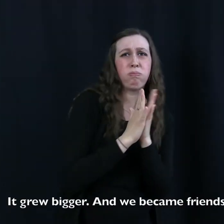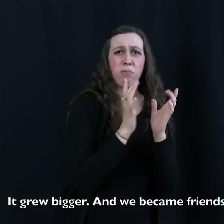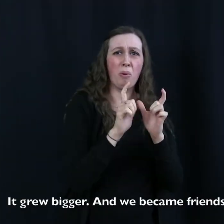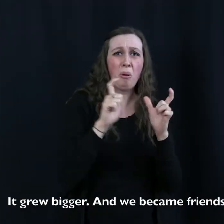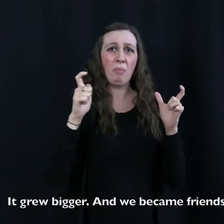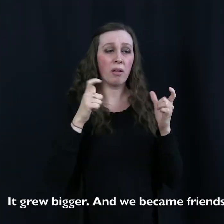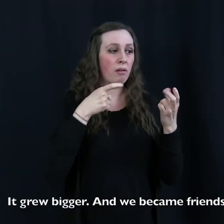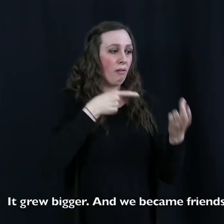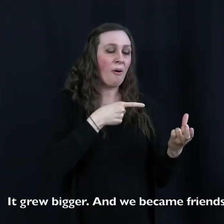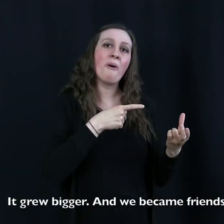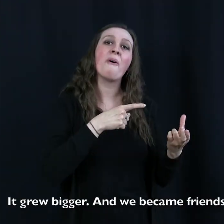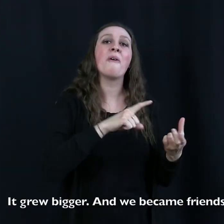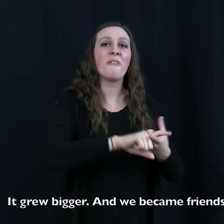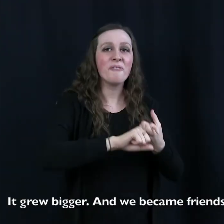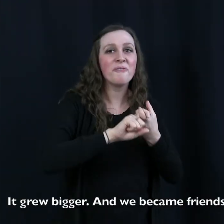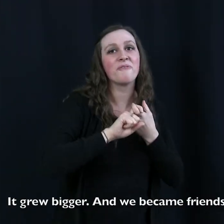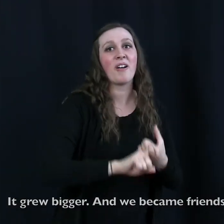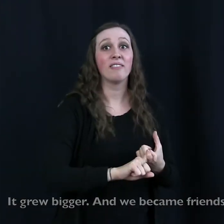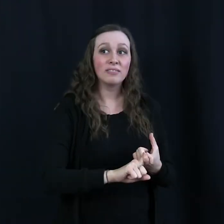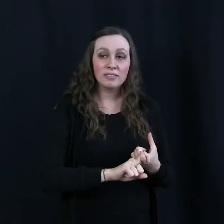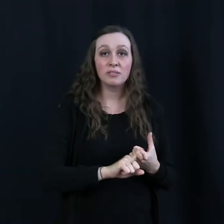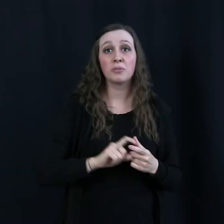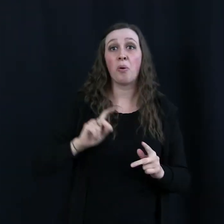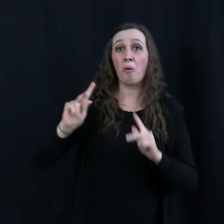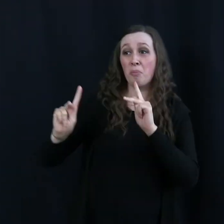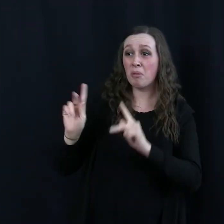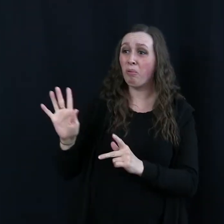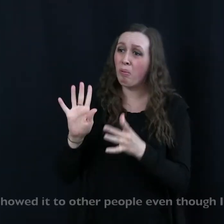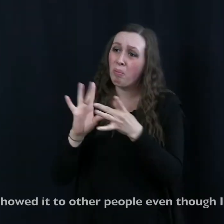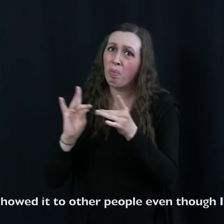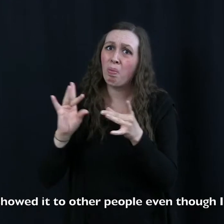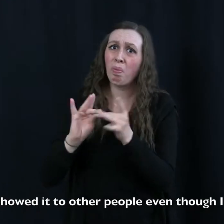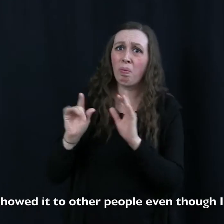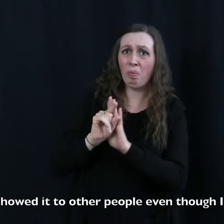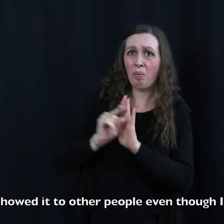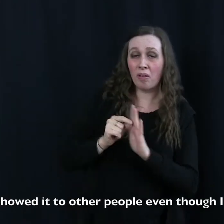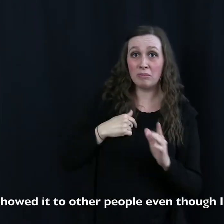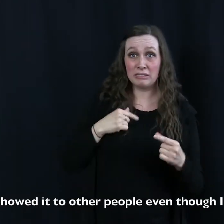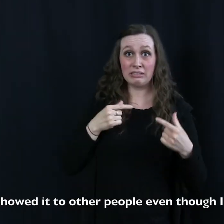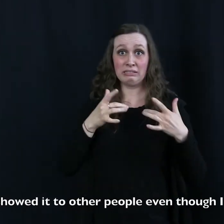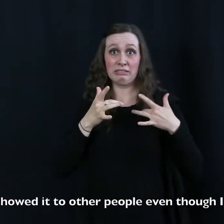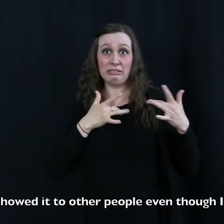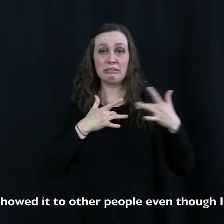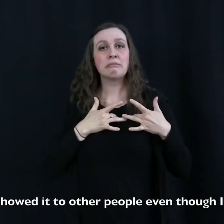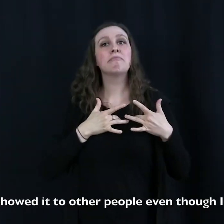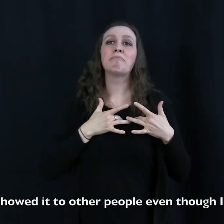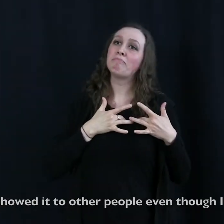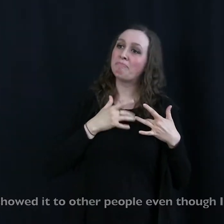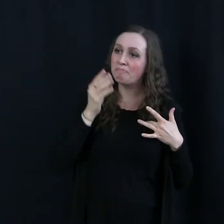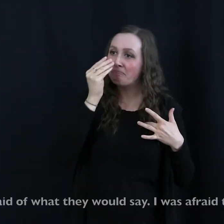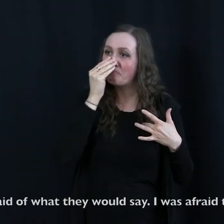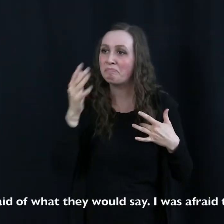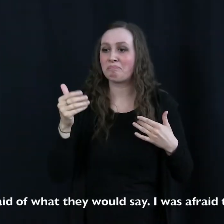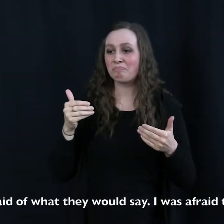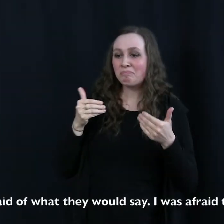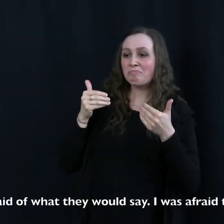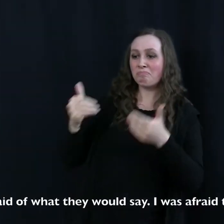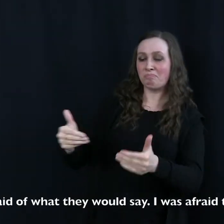It grew bigger, and we became friends. I showed it to other people, even though I was afraid of what they would say.